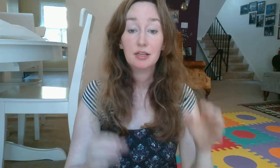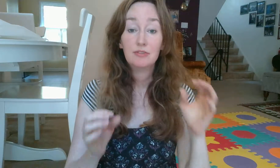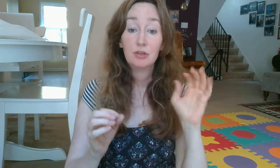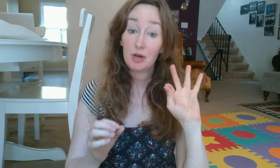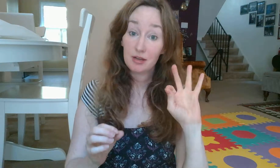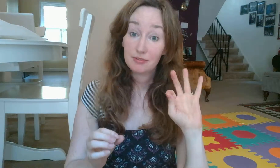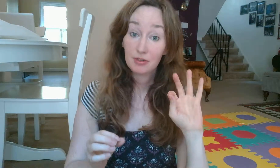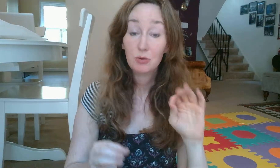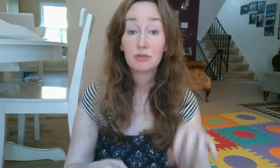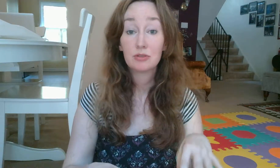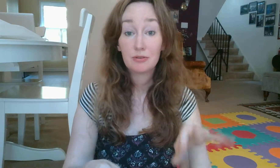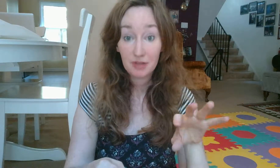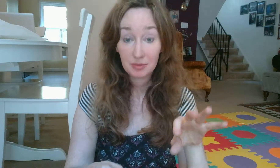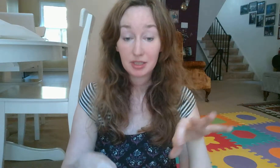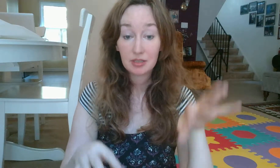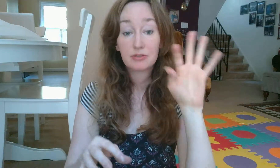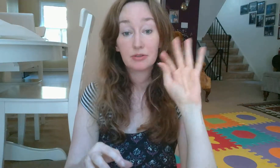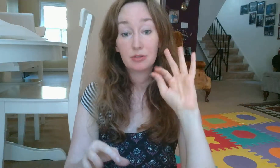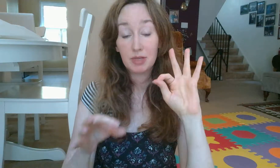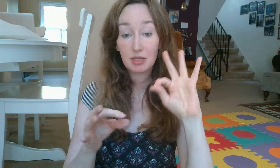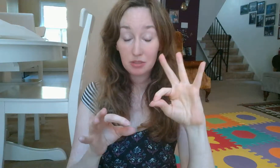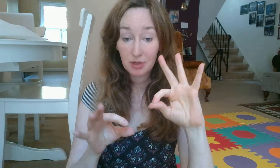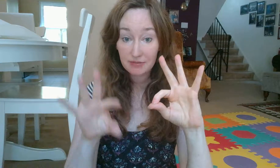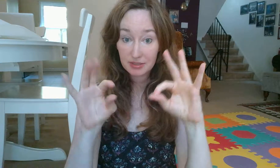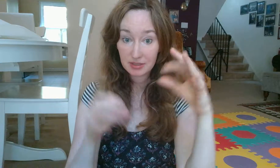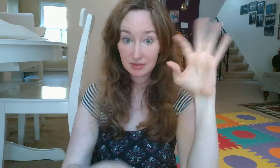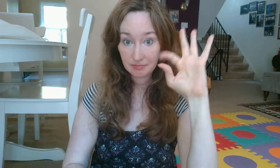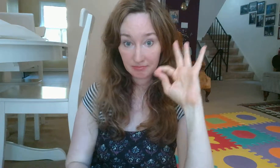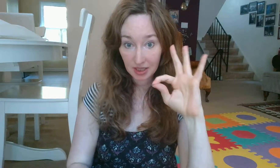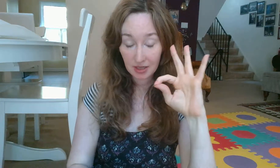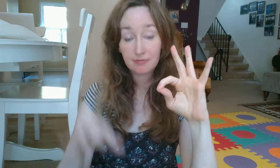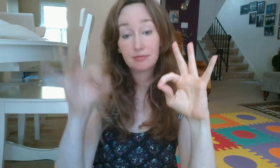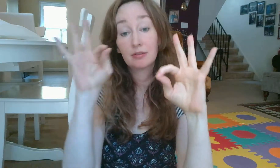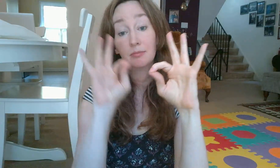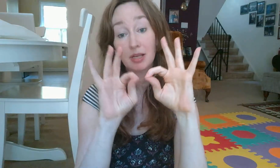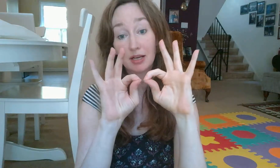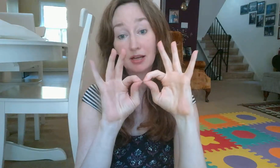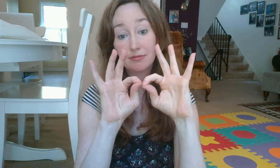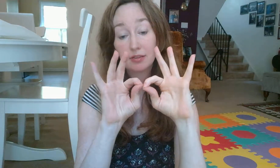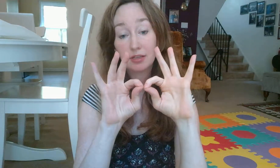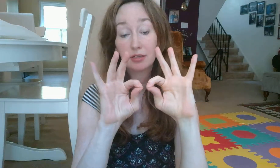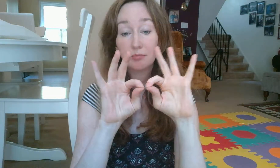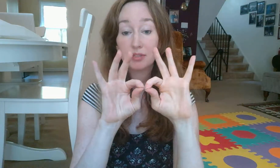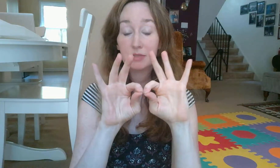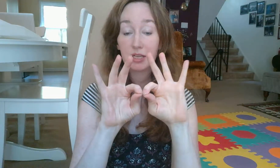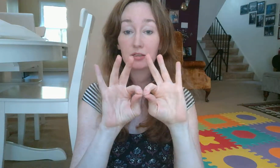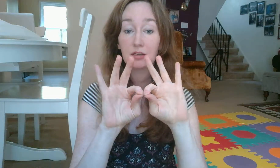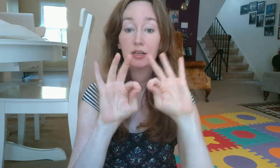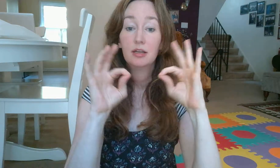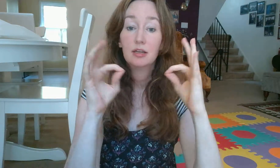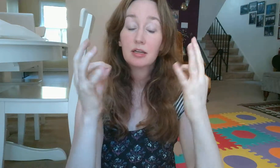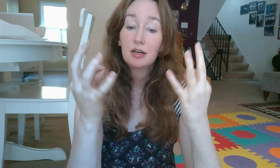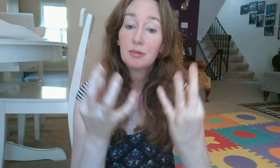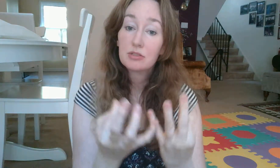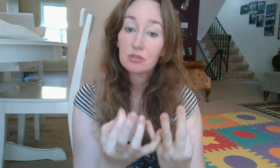If you know F, you also know family. So you make two Fs, make an F, put them together, kind of make a